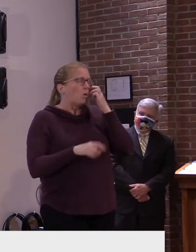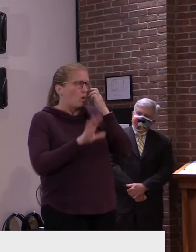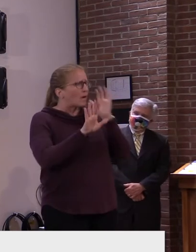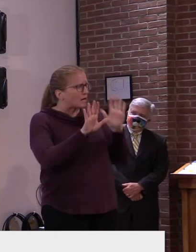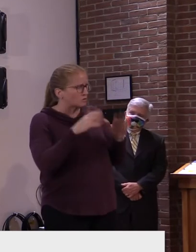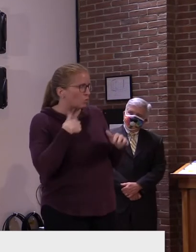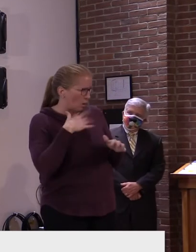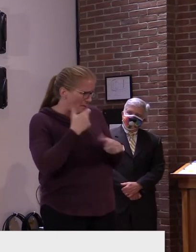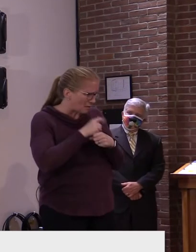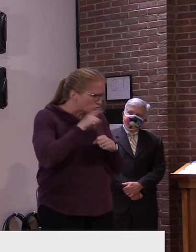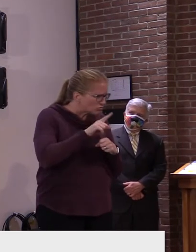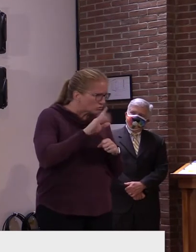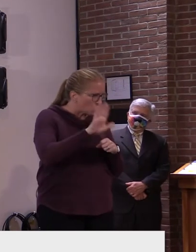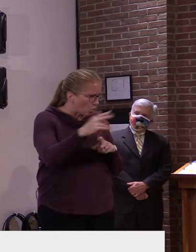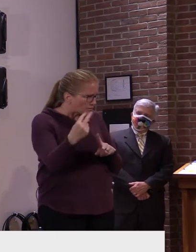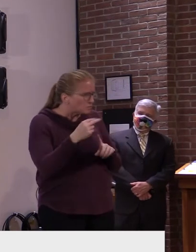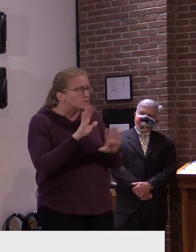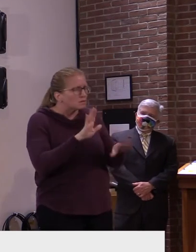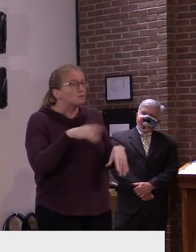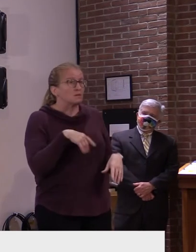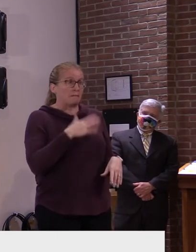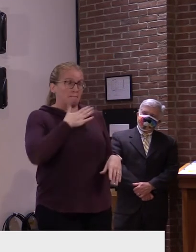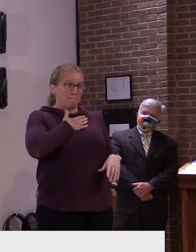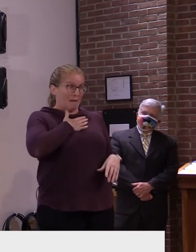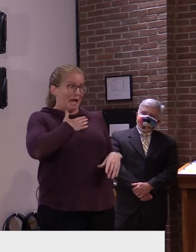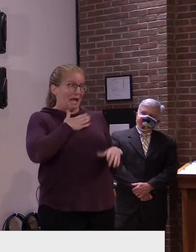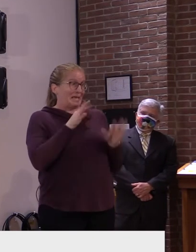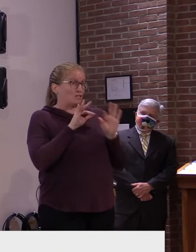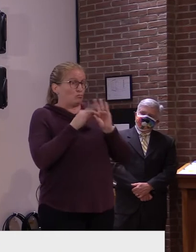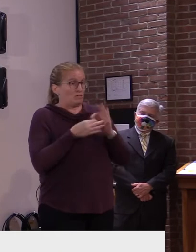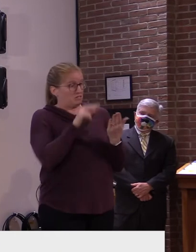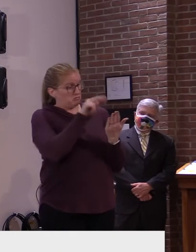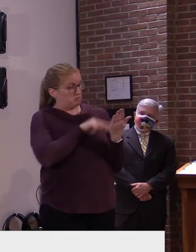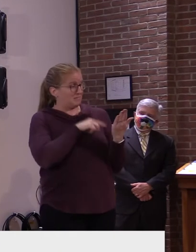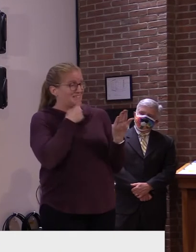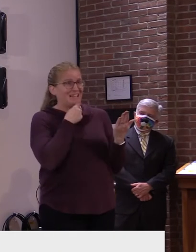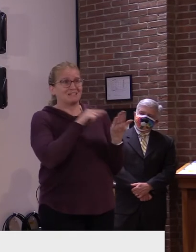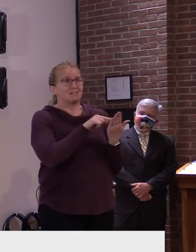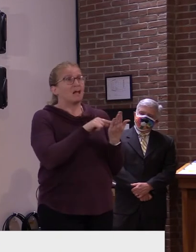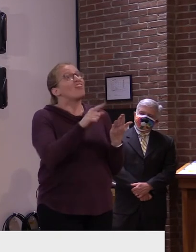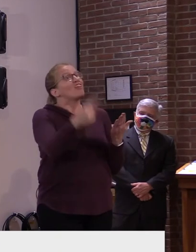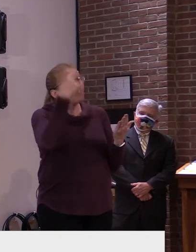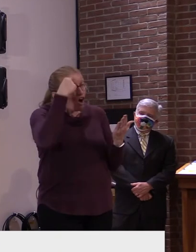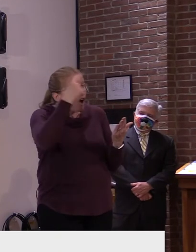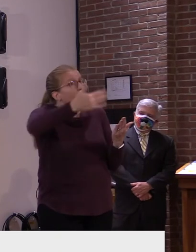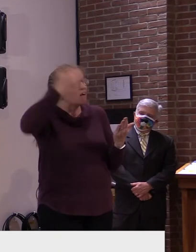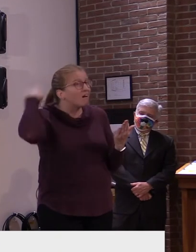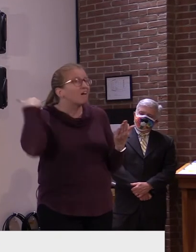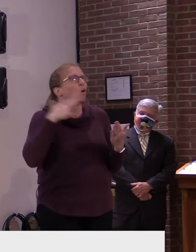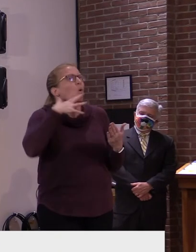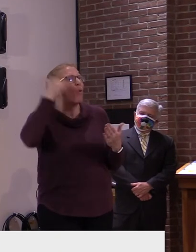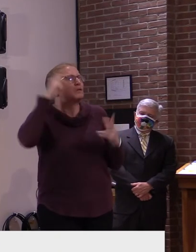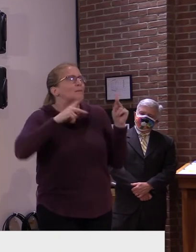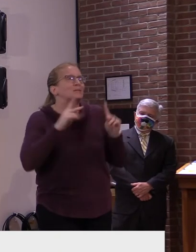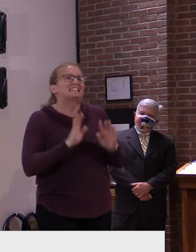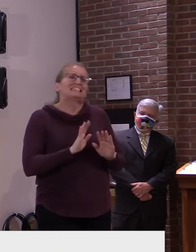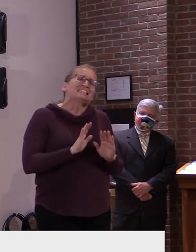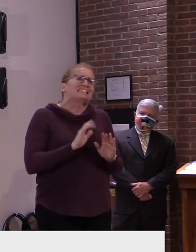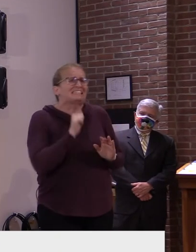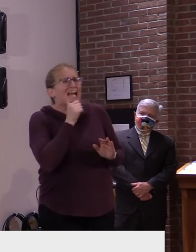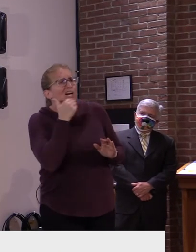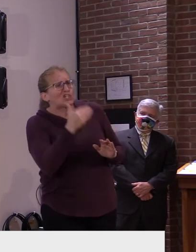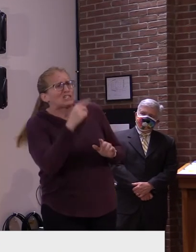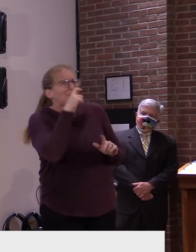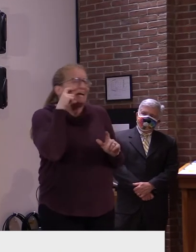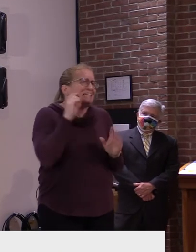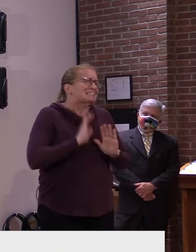interpretation is actually it doesn't really matter what your age is um and there have been only